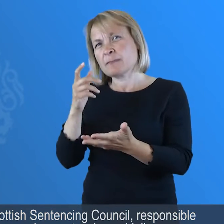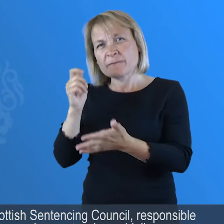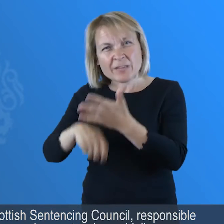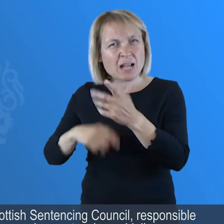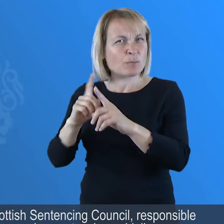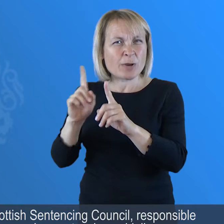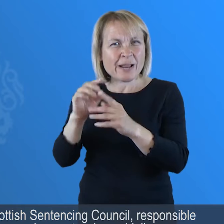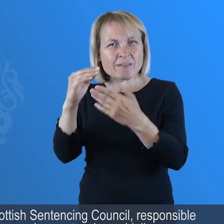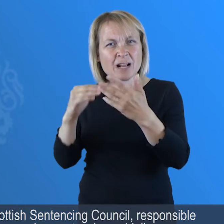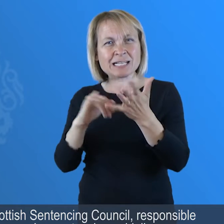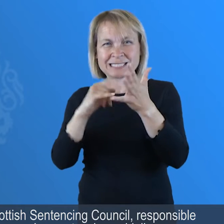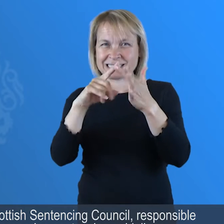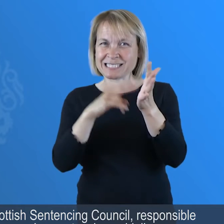judgments,